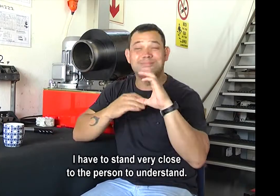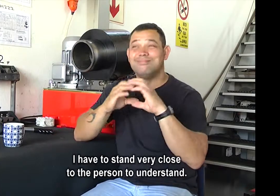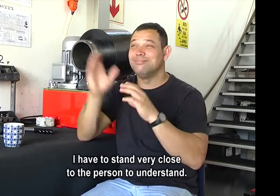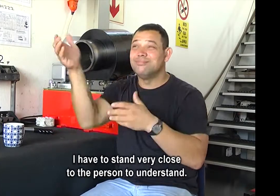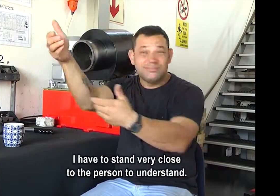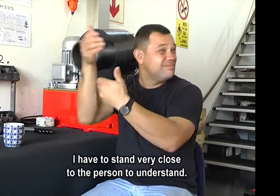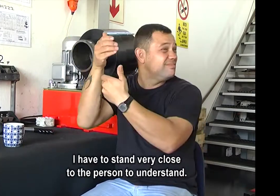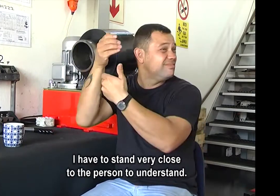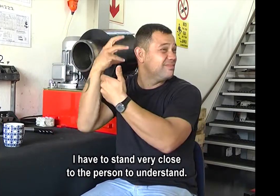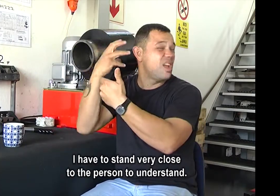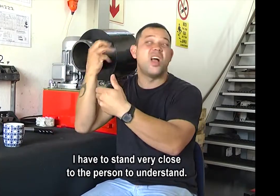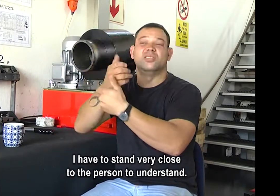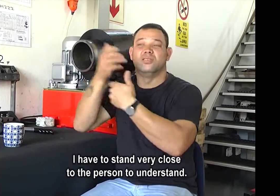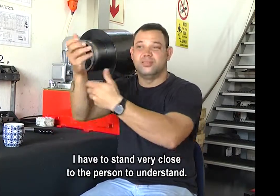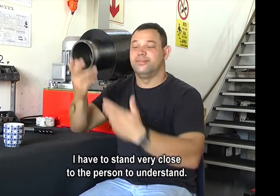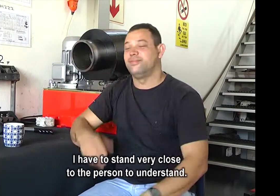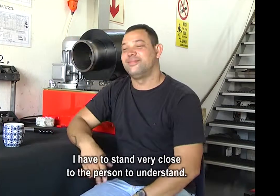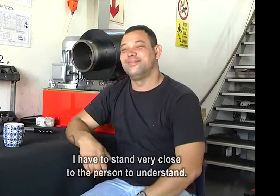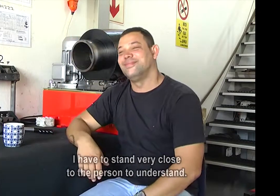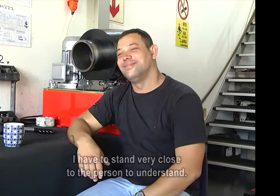I have to stand very close to the person to understand.